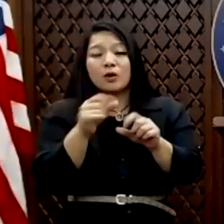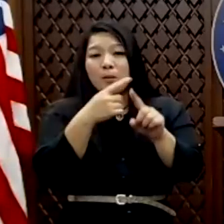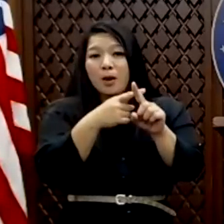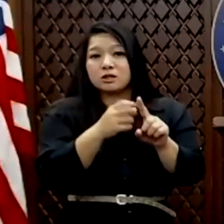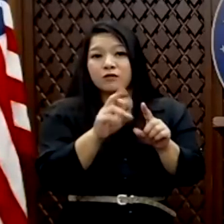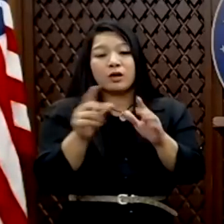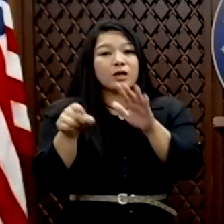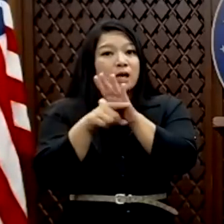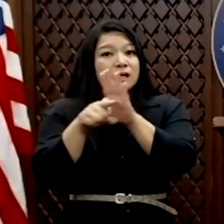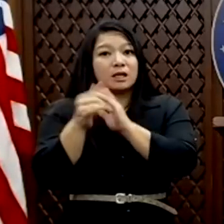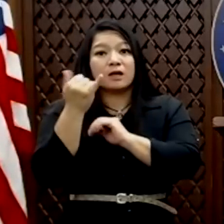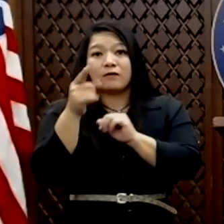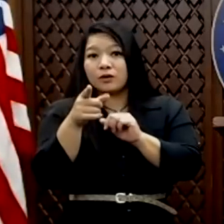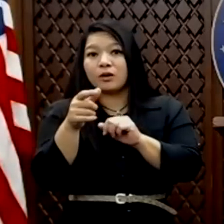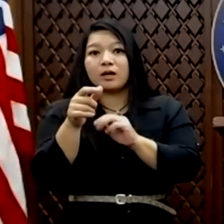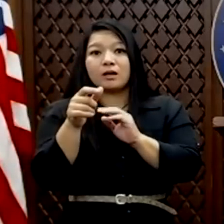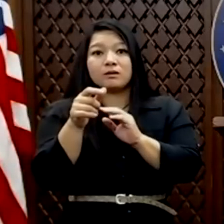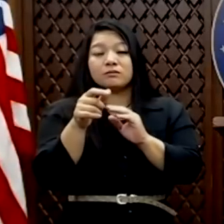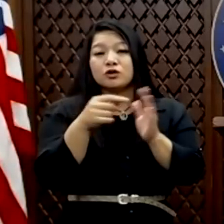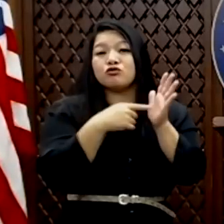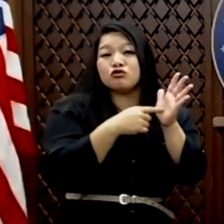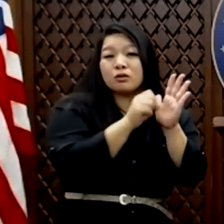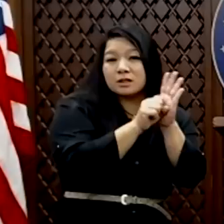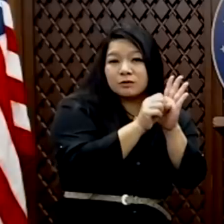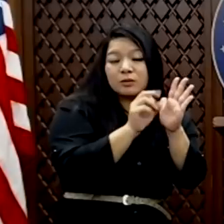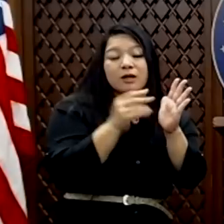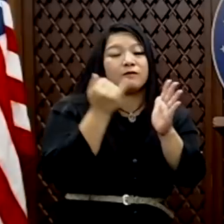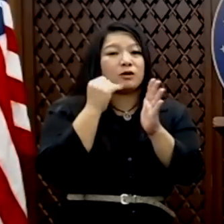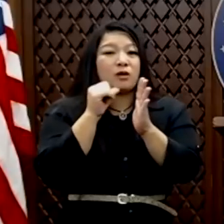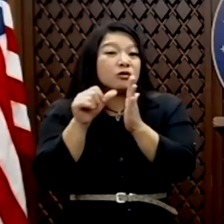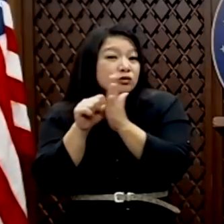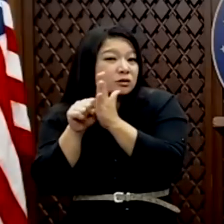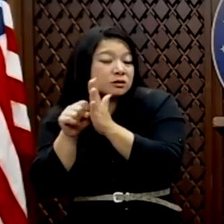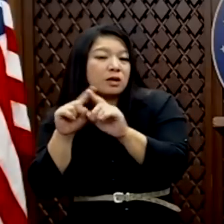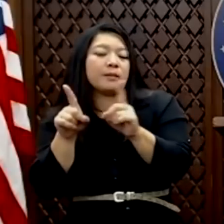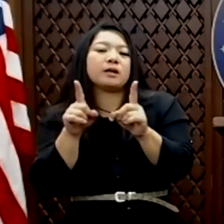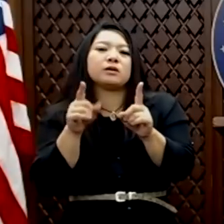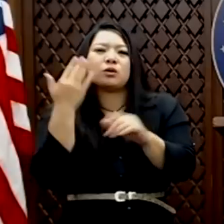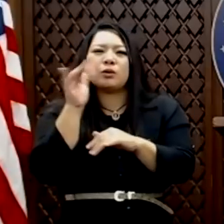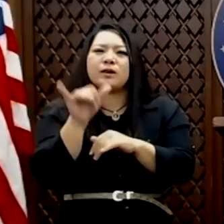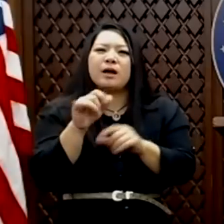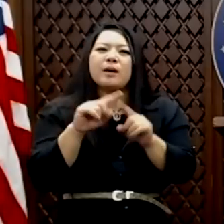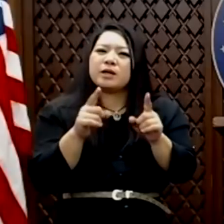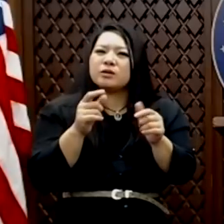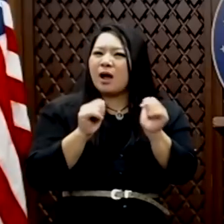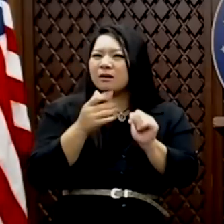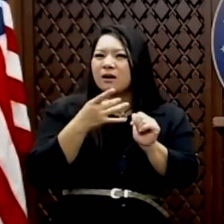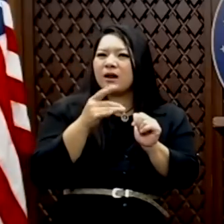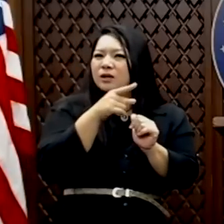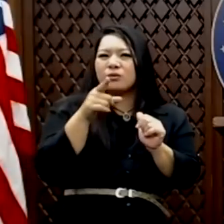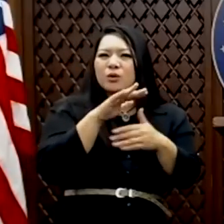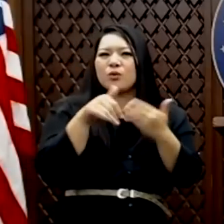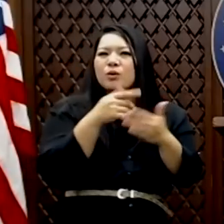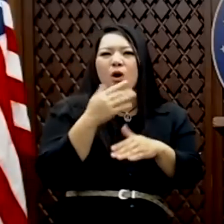or a negative. If you're asymptomatic positive, you don't know that, but you act like we're